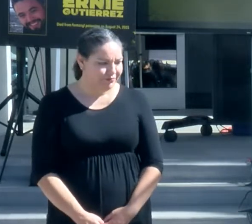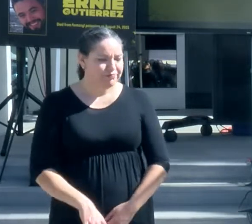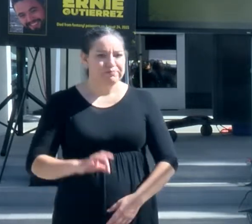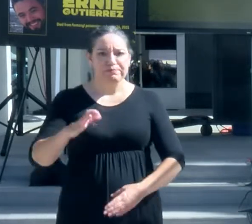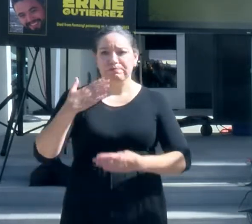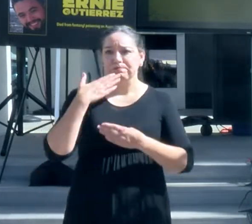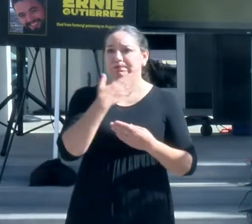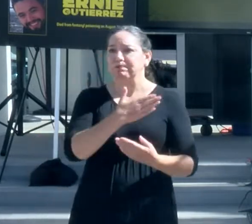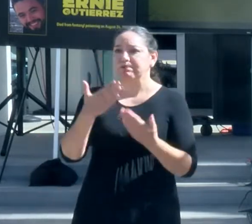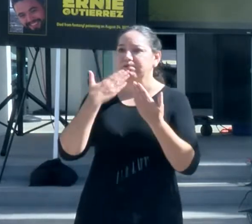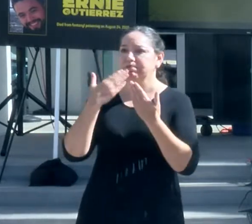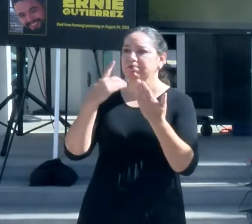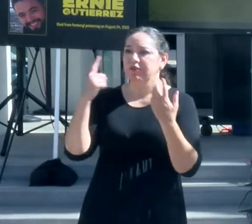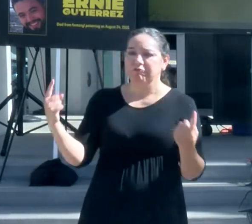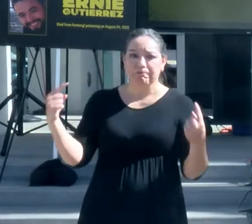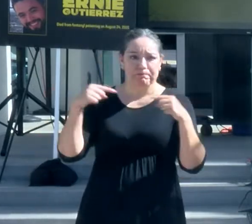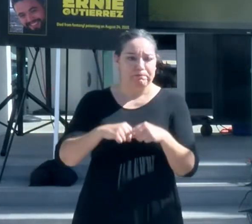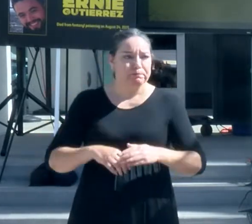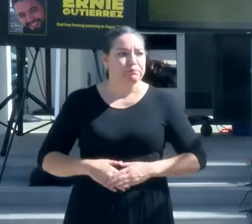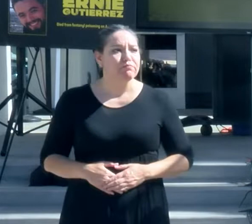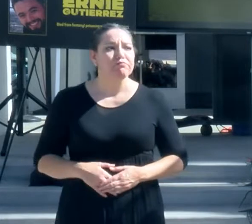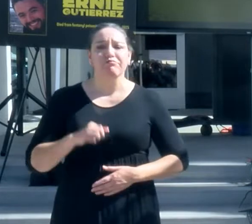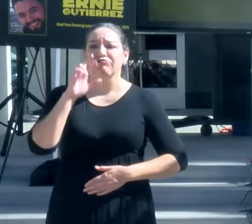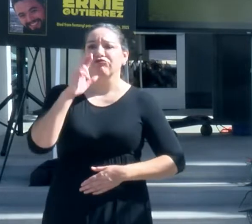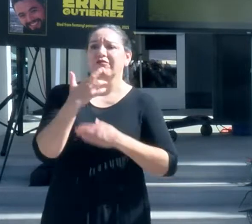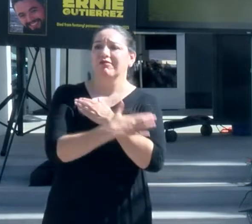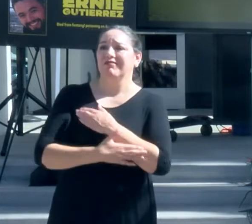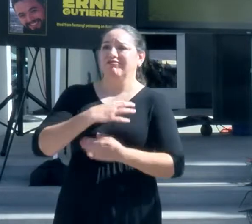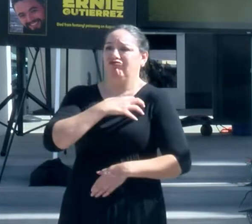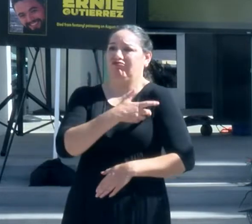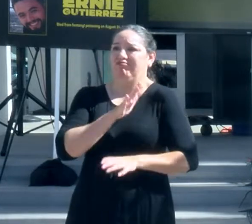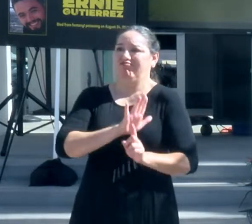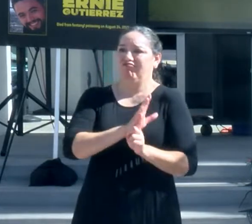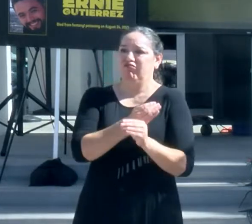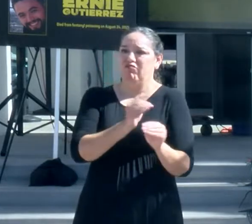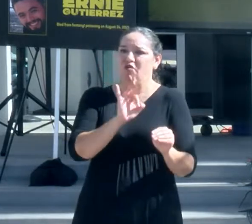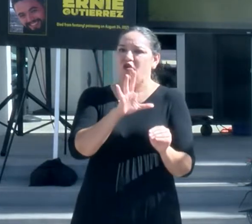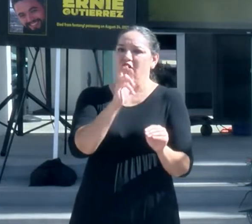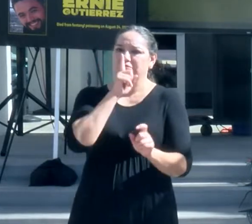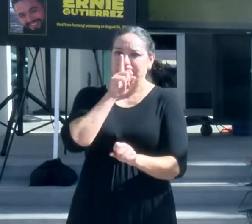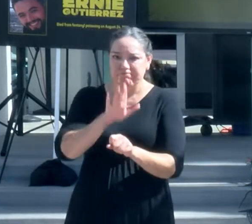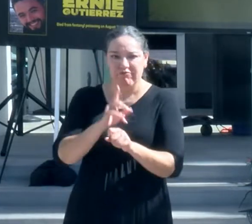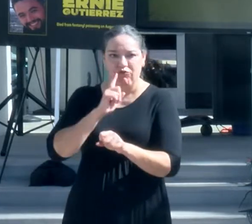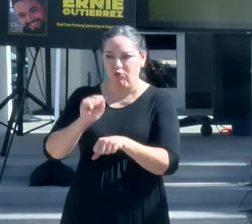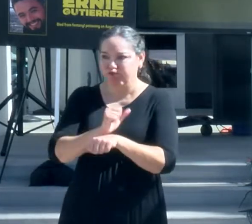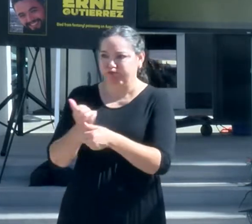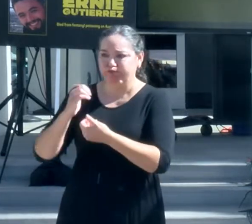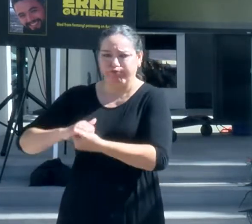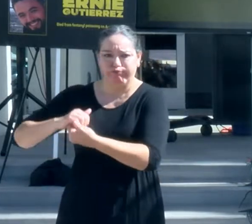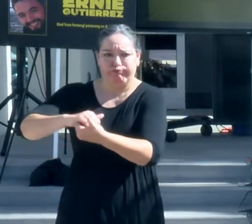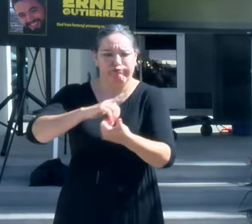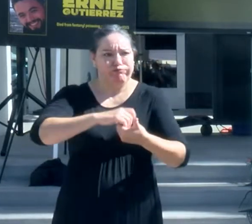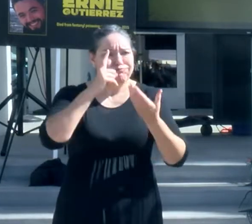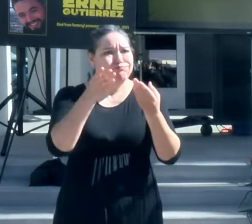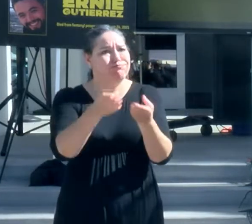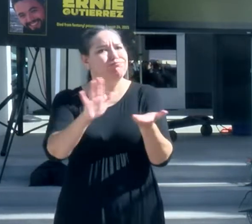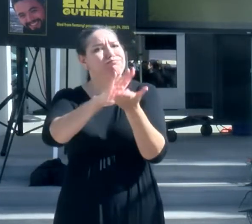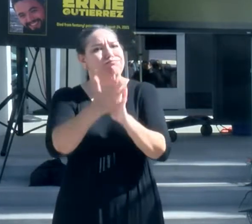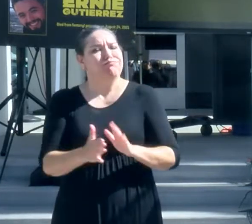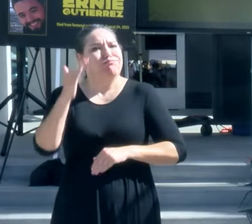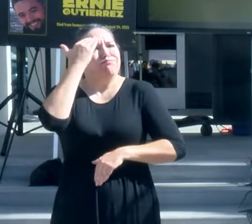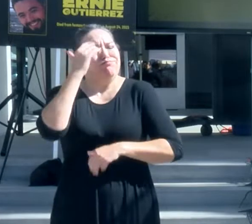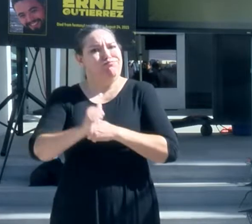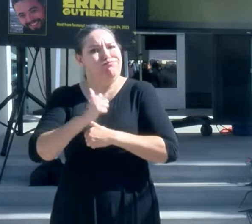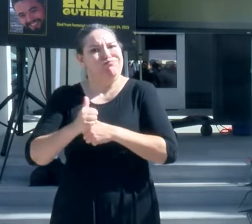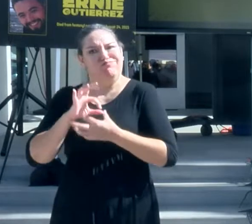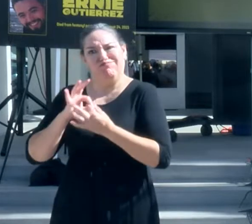Good morning. Thank you all for coming out this morning. The Riverside County Sheriff's Office is committed to the collaborative effort of making the public aware of the dangers of